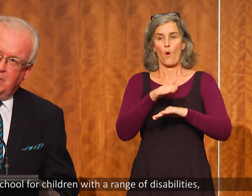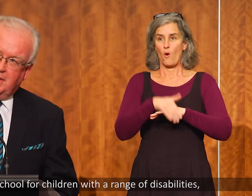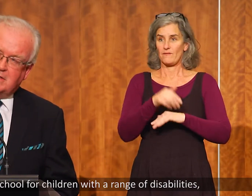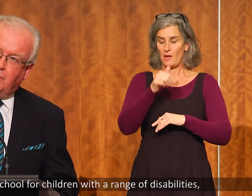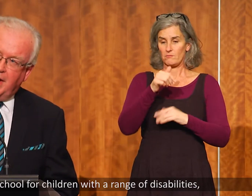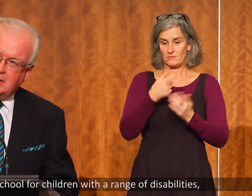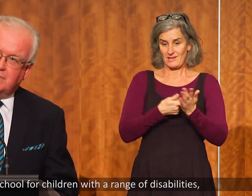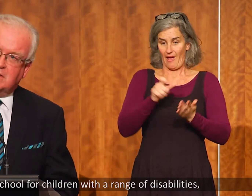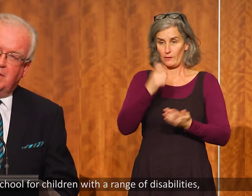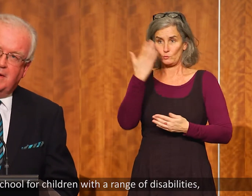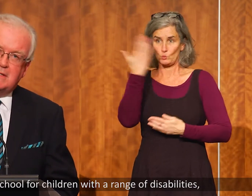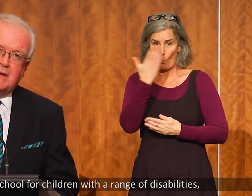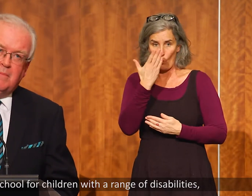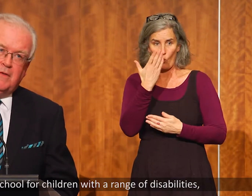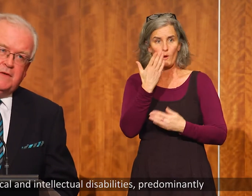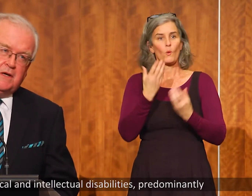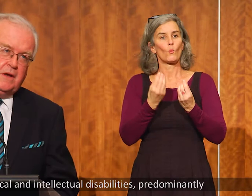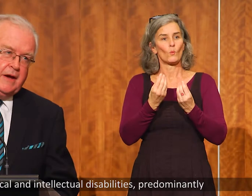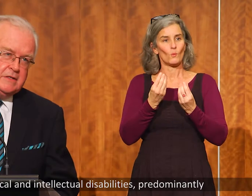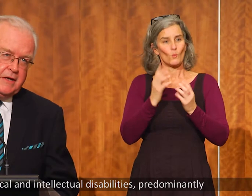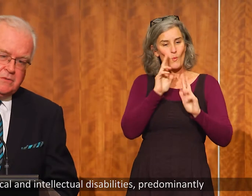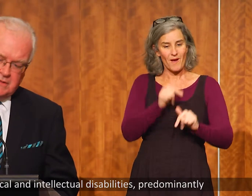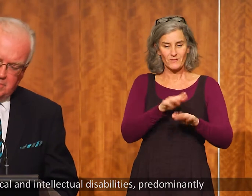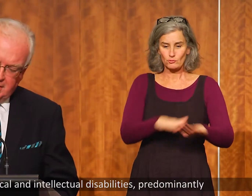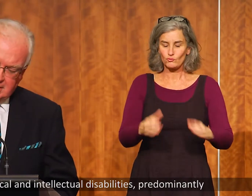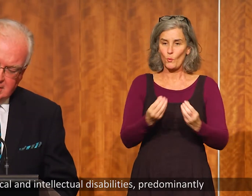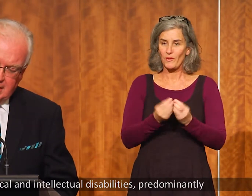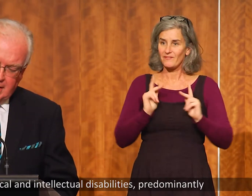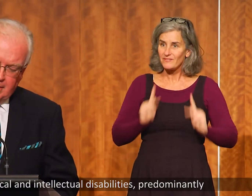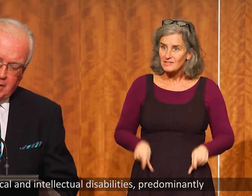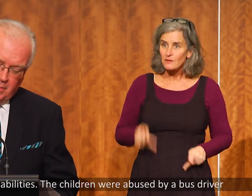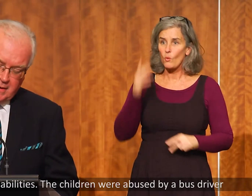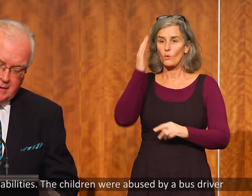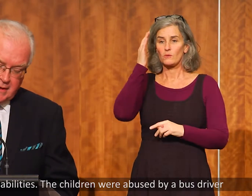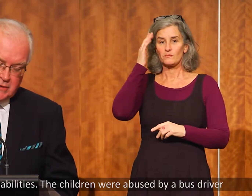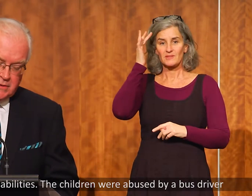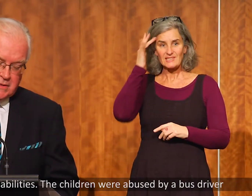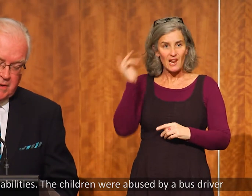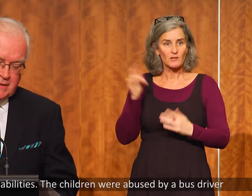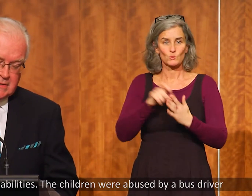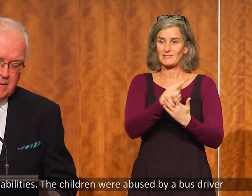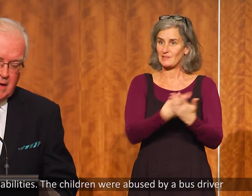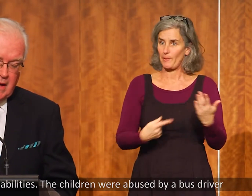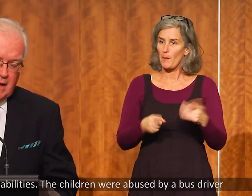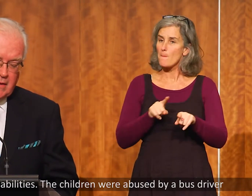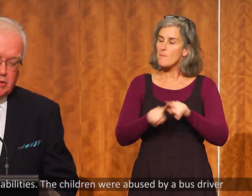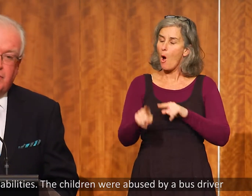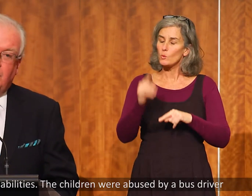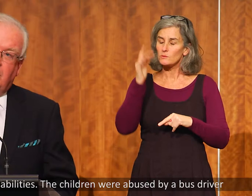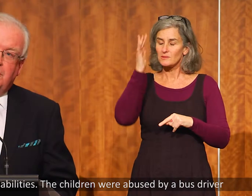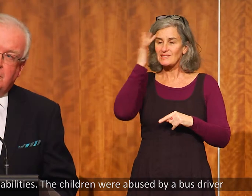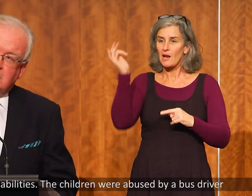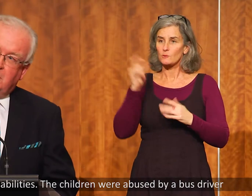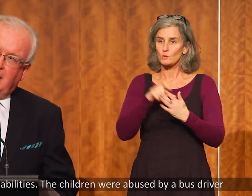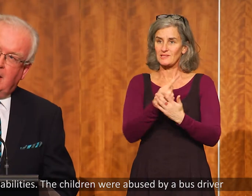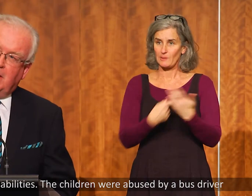children with disabilities, a range of disabilities, both physical and intellectual disabilities, predominantly intellectual disabilities. The